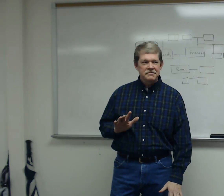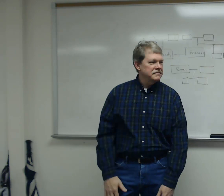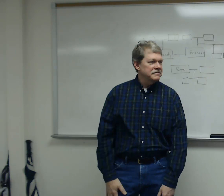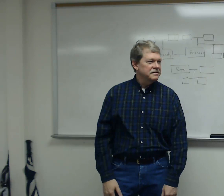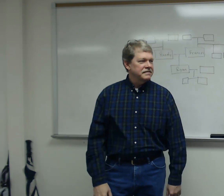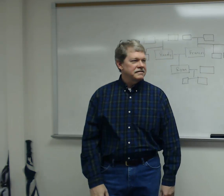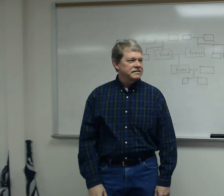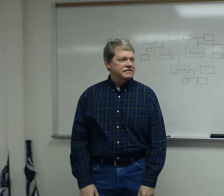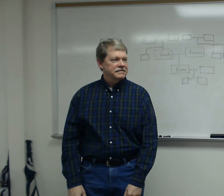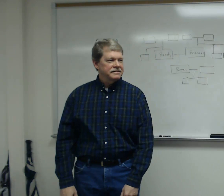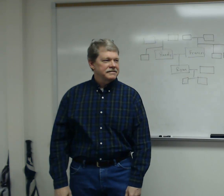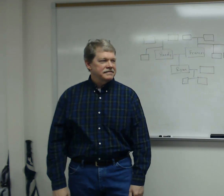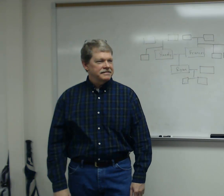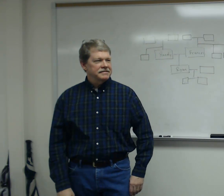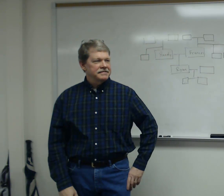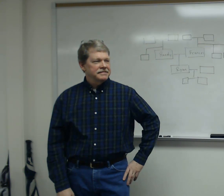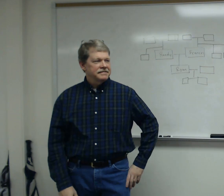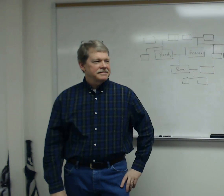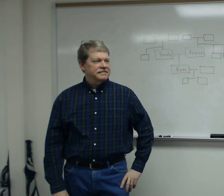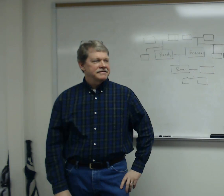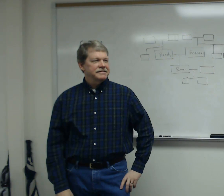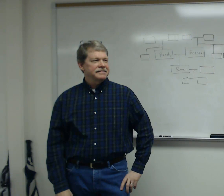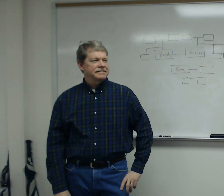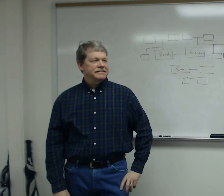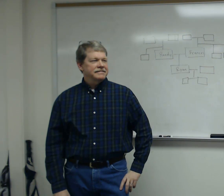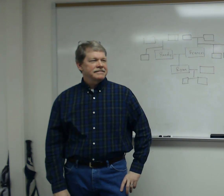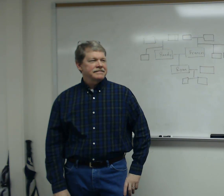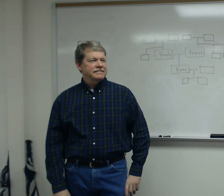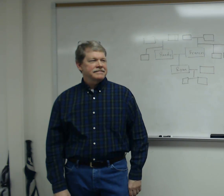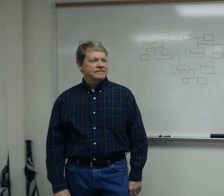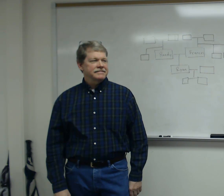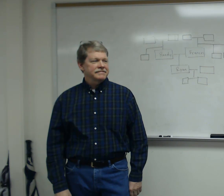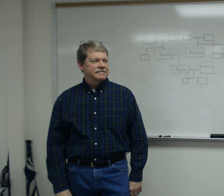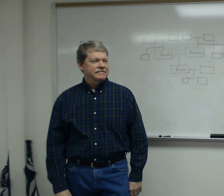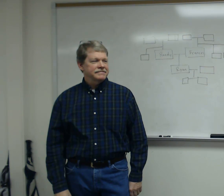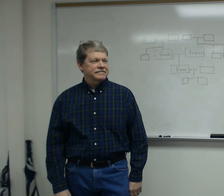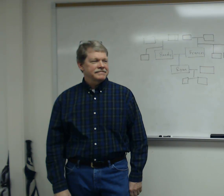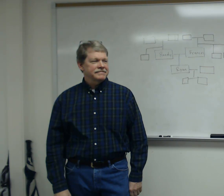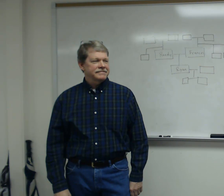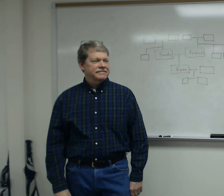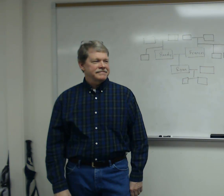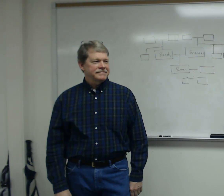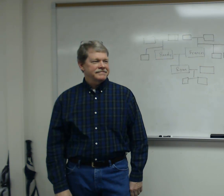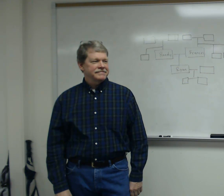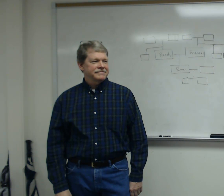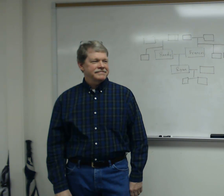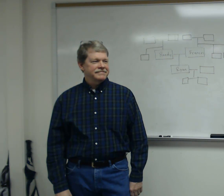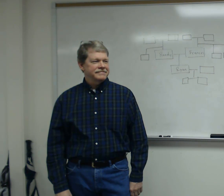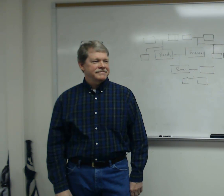So made you work for that one. You know, that was a longer story with